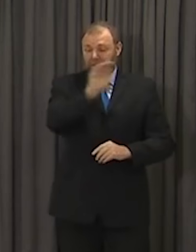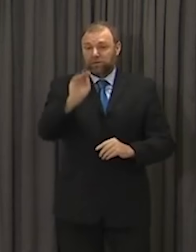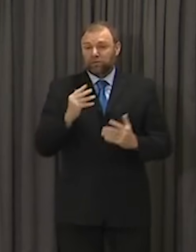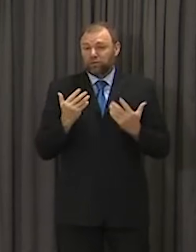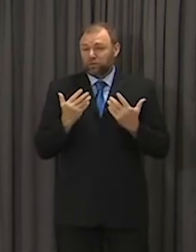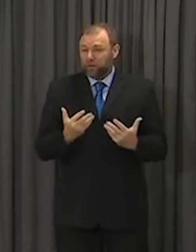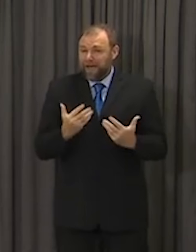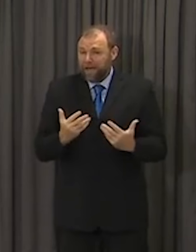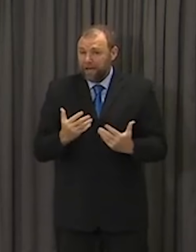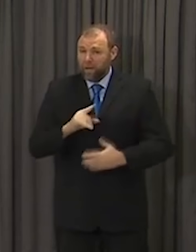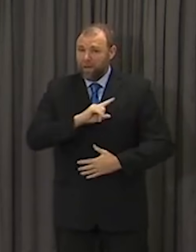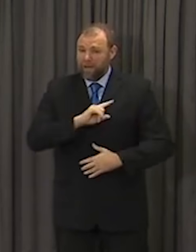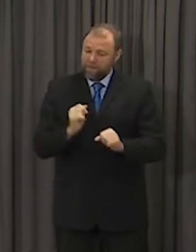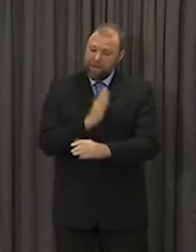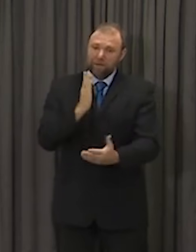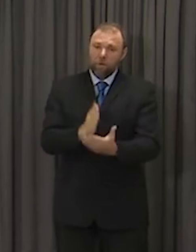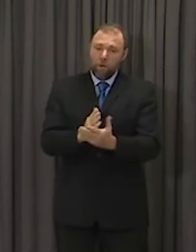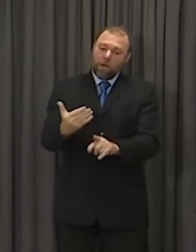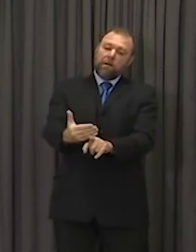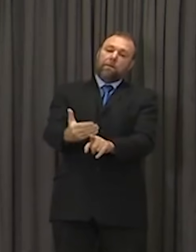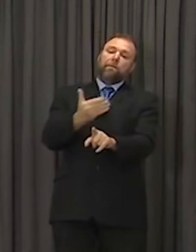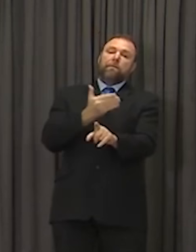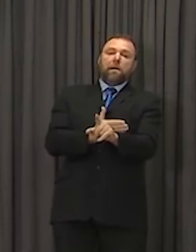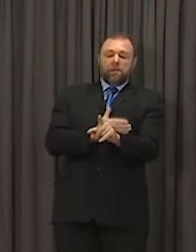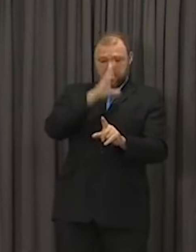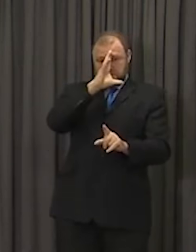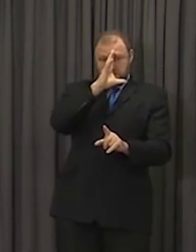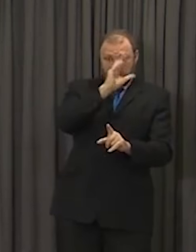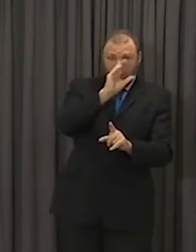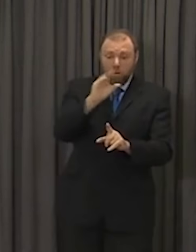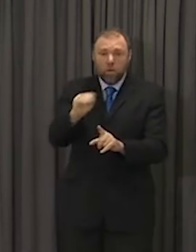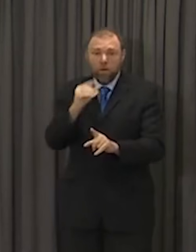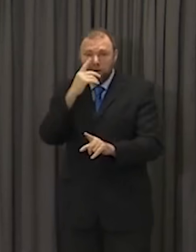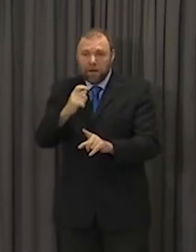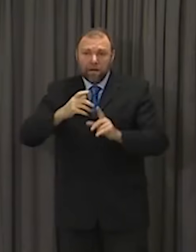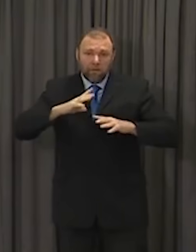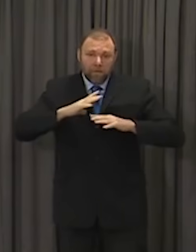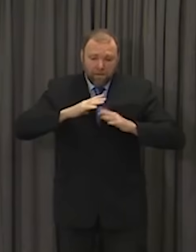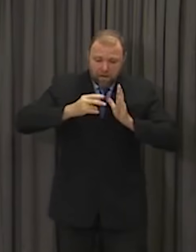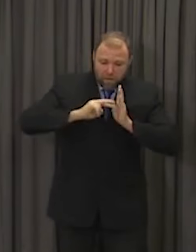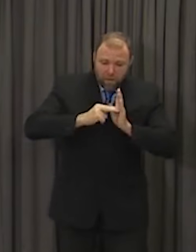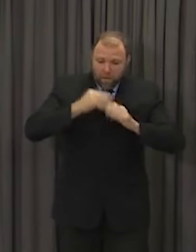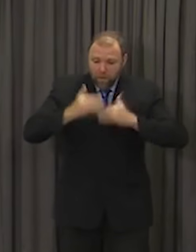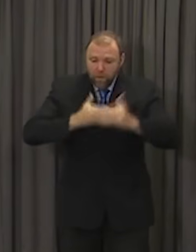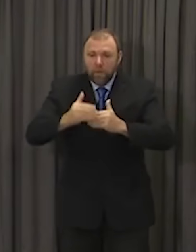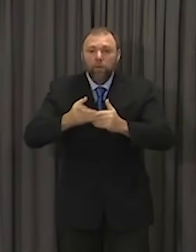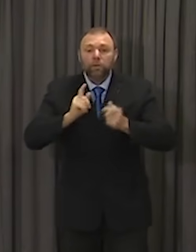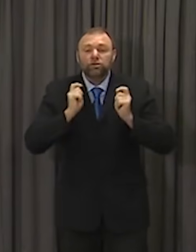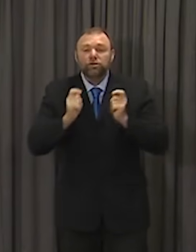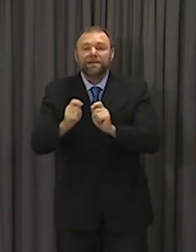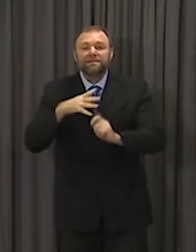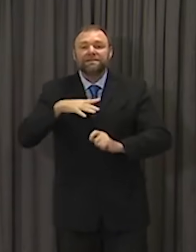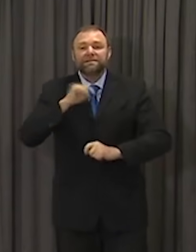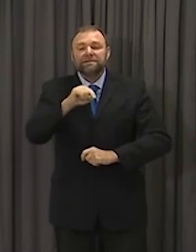today to give everybody the most notice we can of the changes